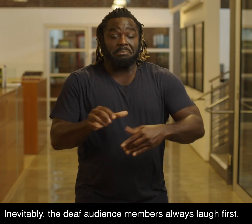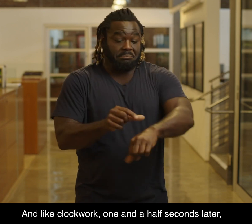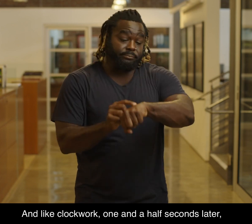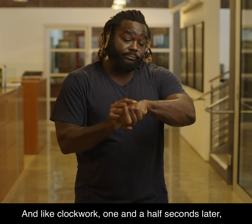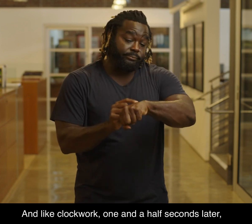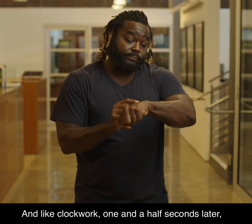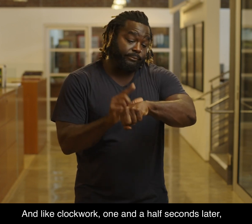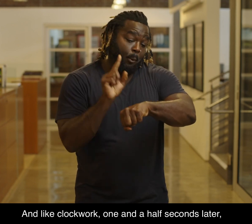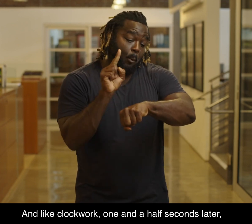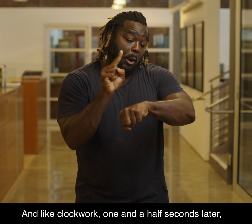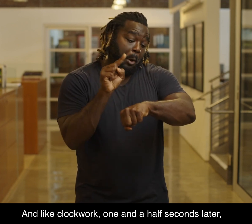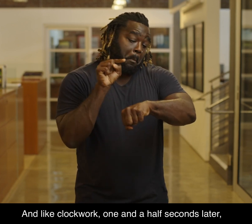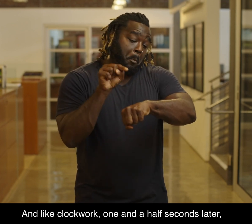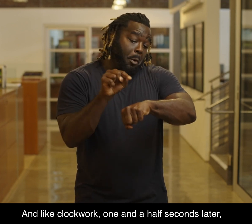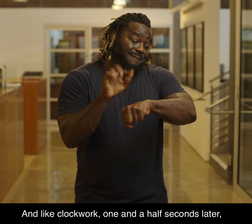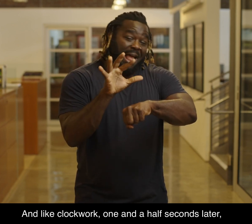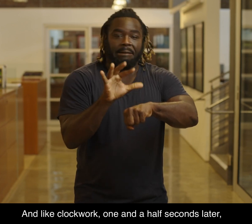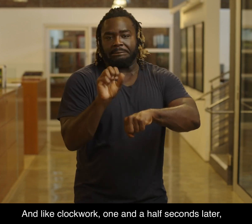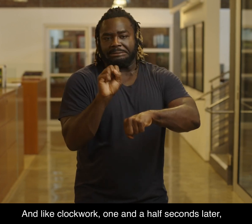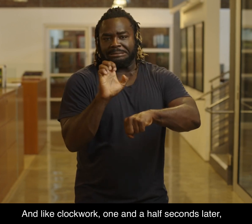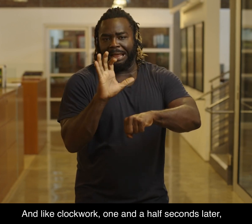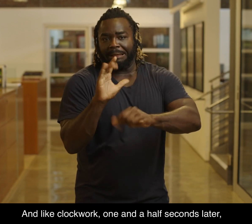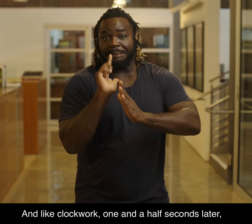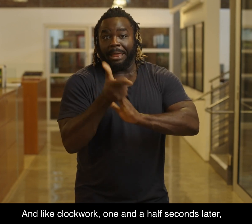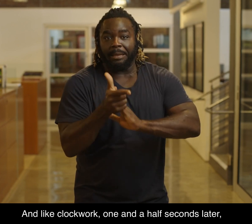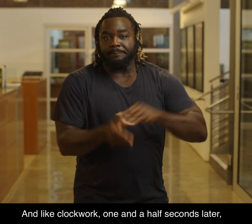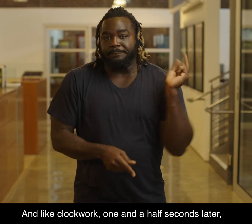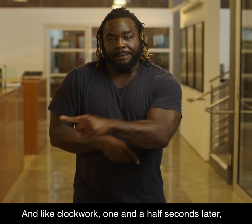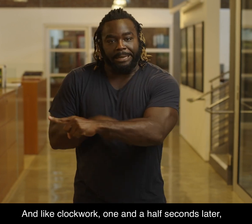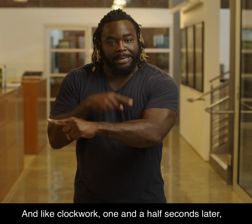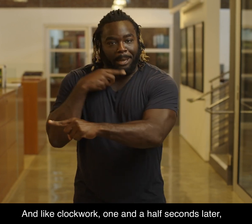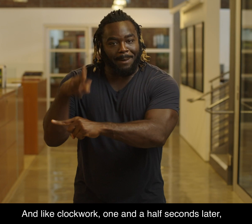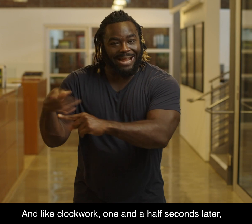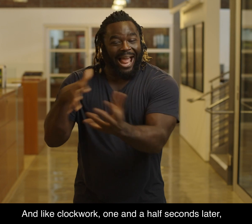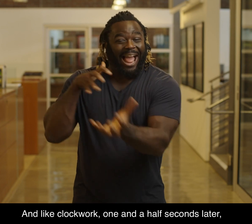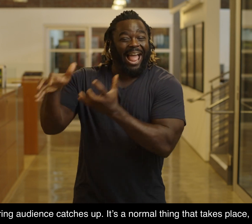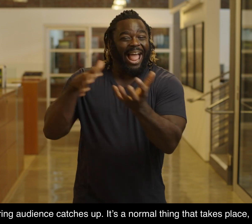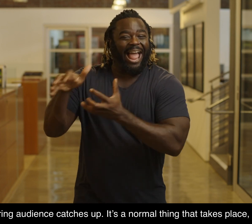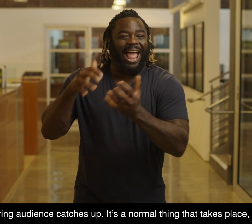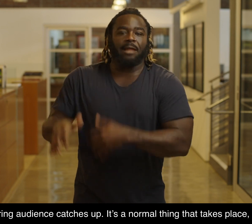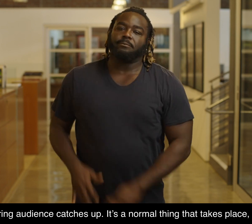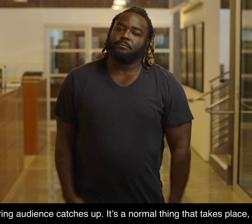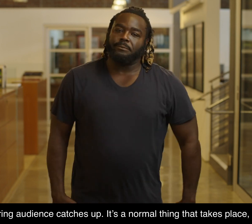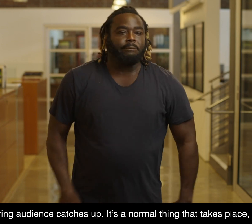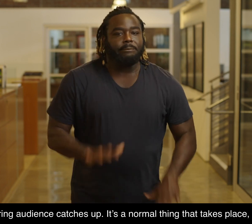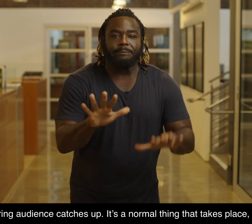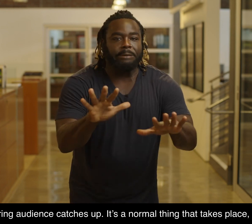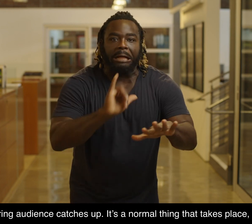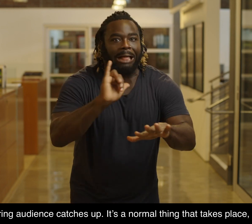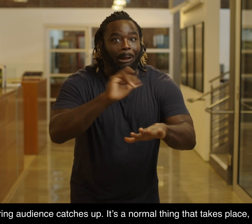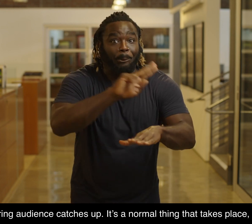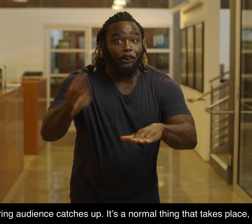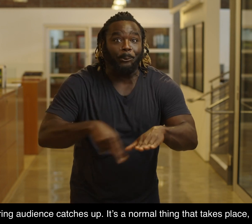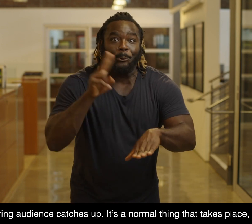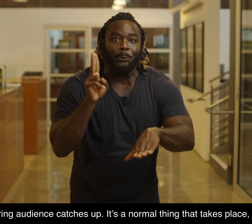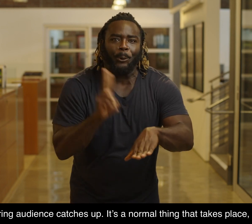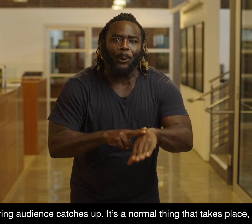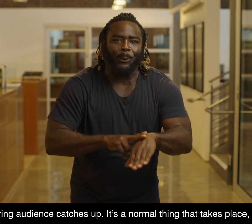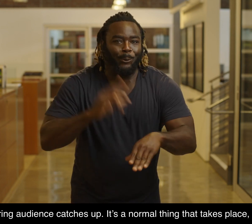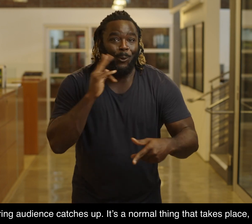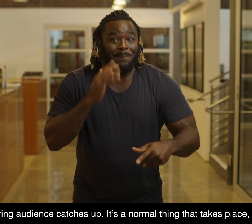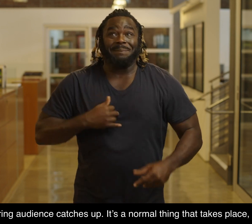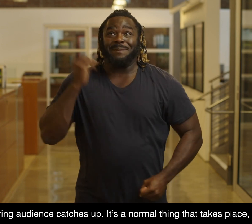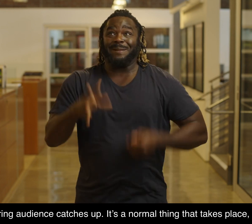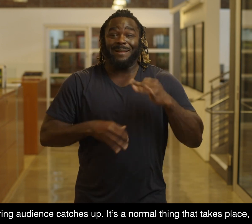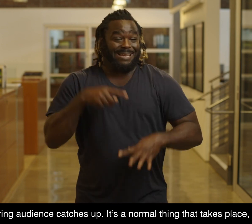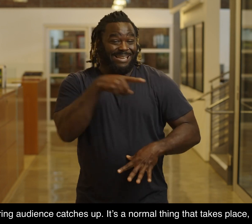first. And like clockwork, 1.5 seconds later, the hearing audience catches up.